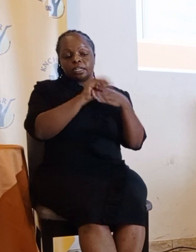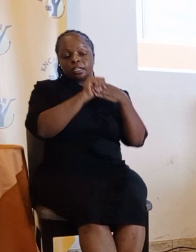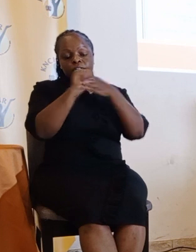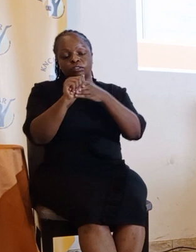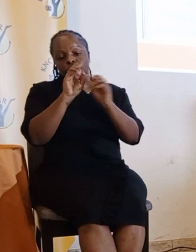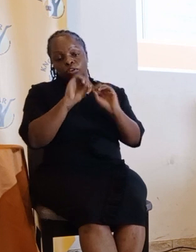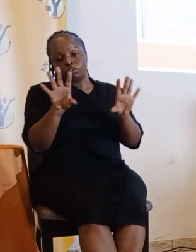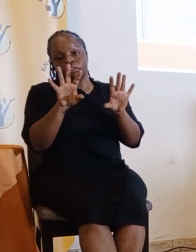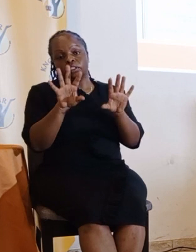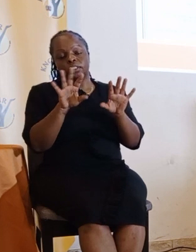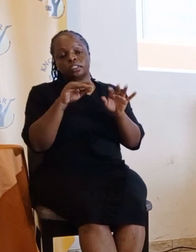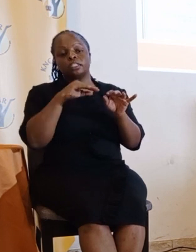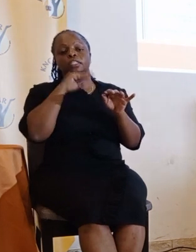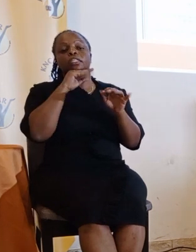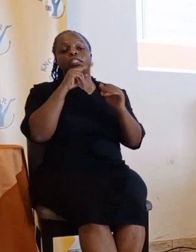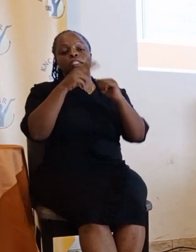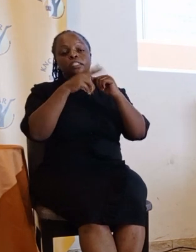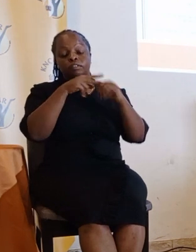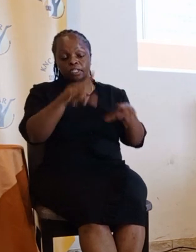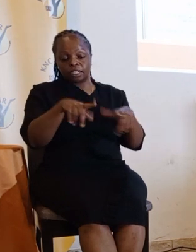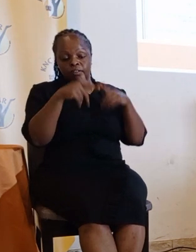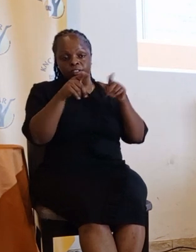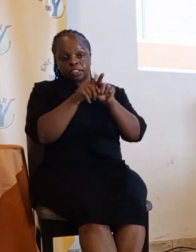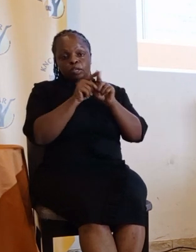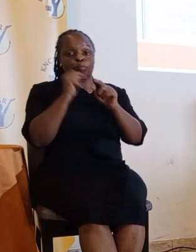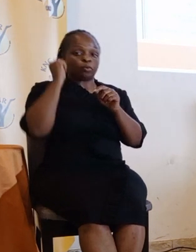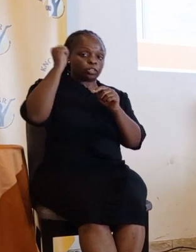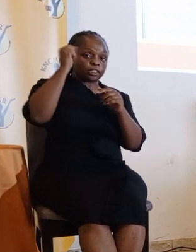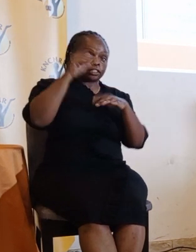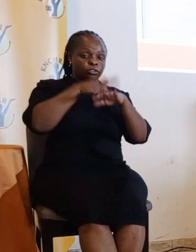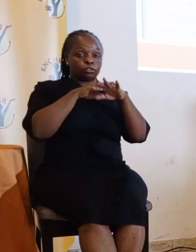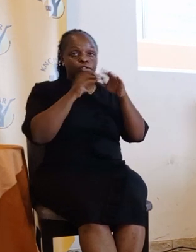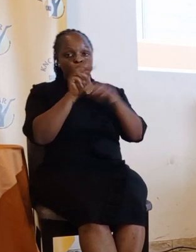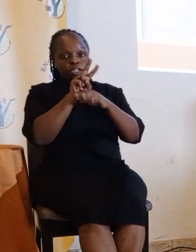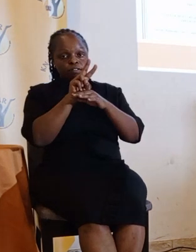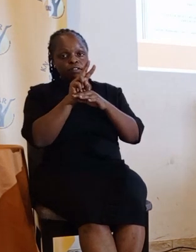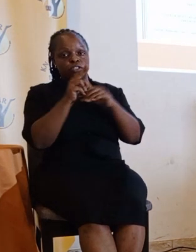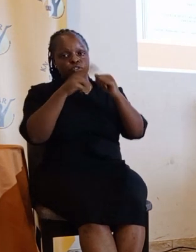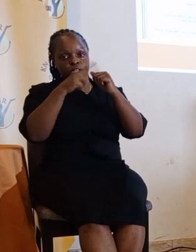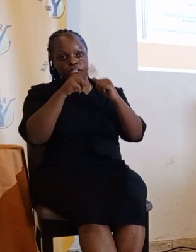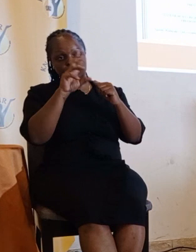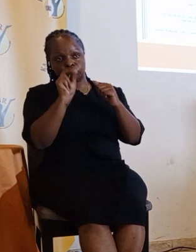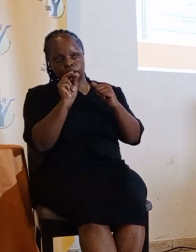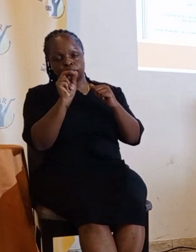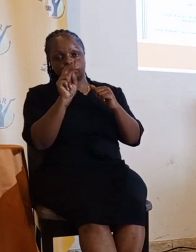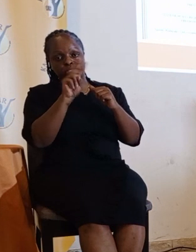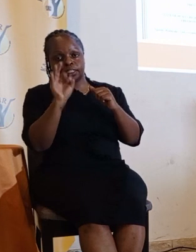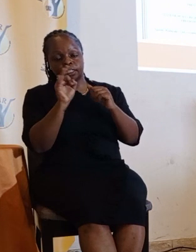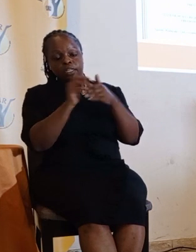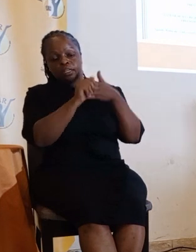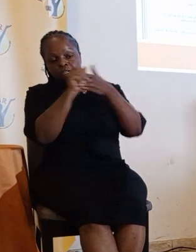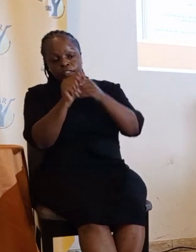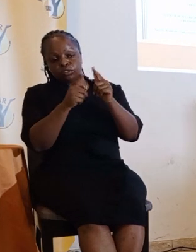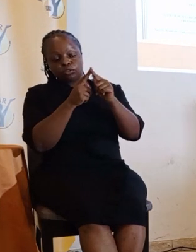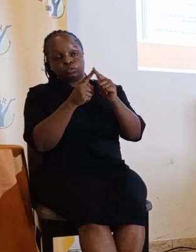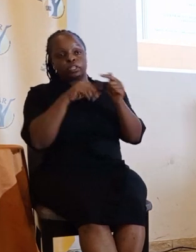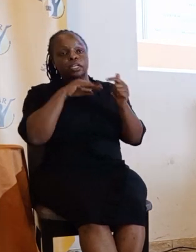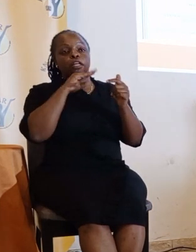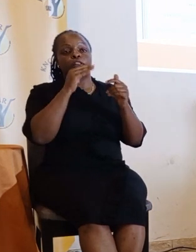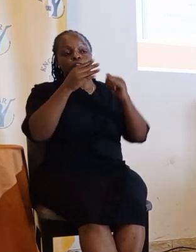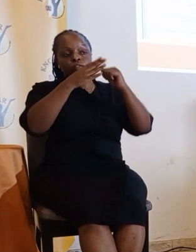7 lives. Further protests called on 12th July 2023 led to the deaths again of at least